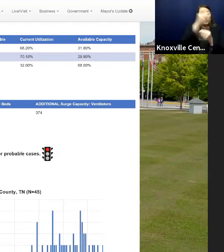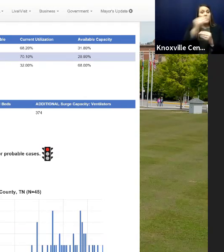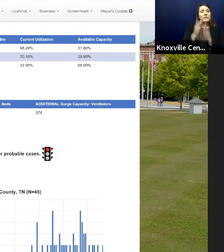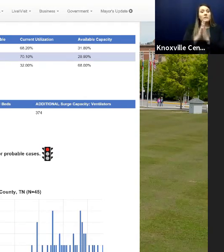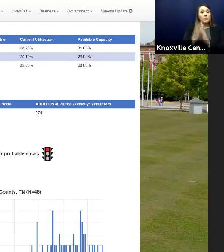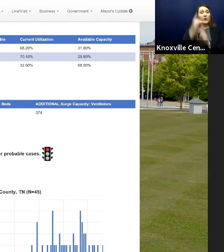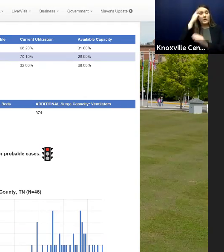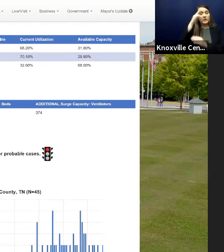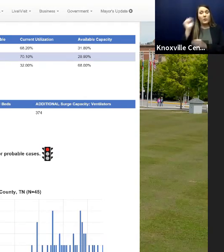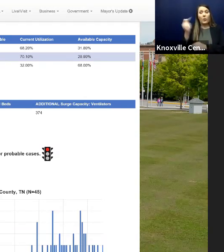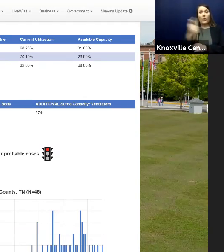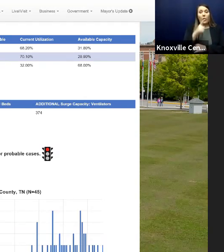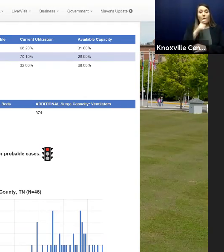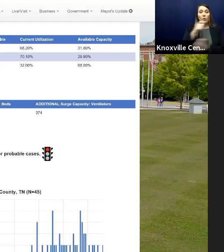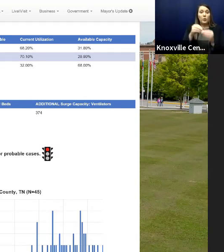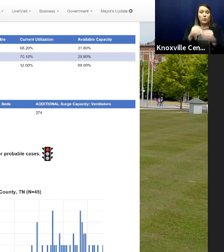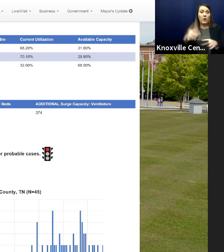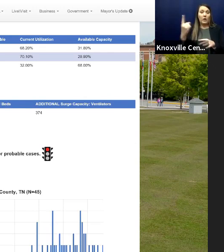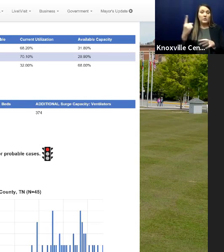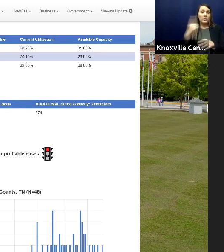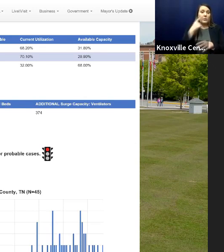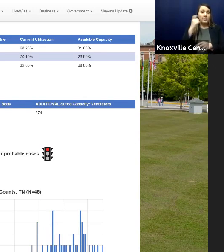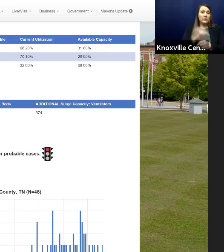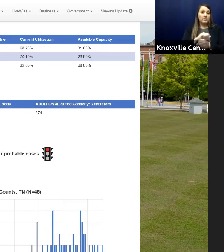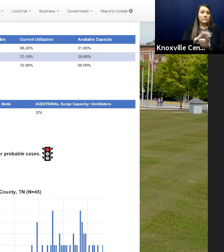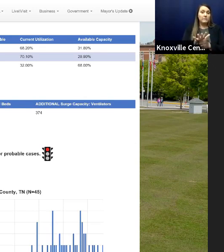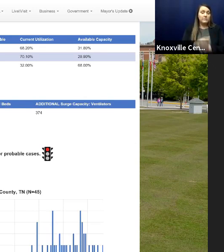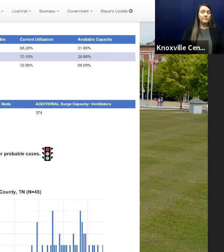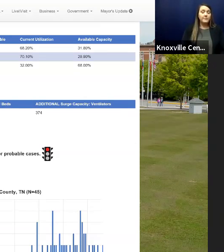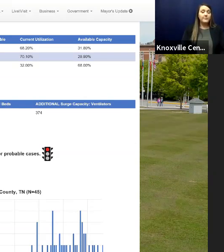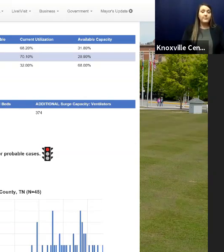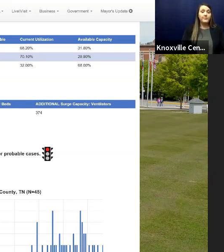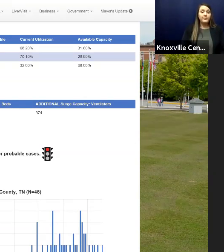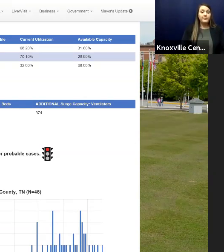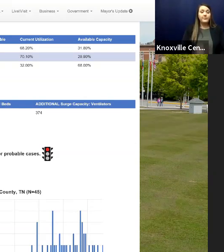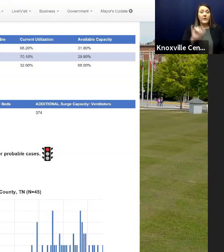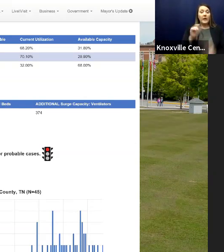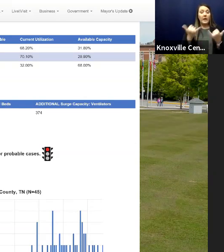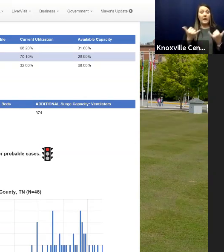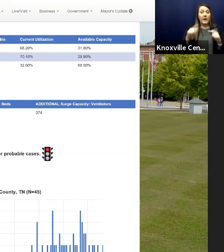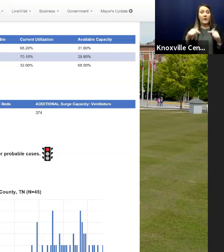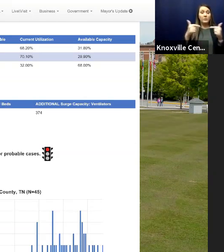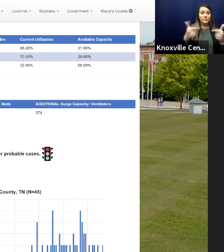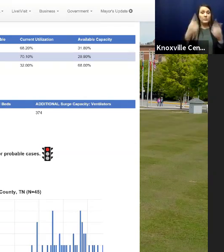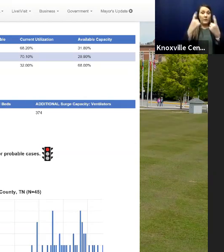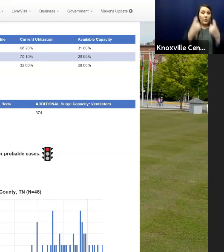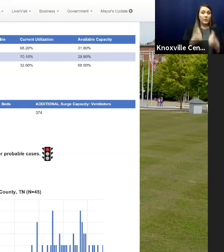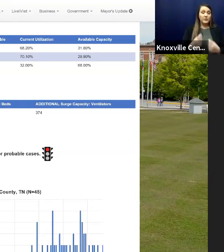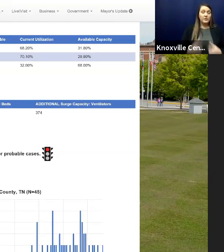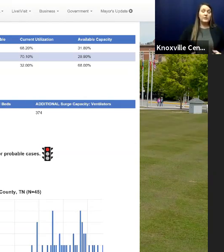of those who have lost someone to COVID-19. And with that, we'll open it up for questions.